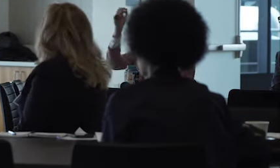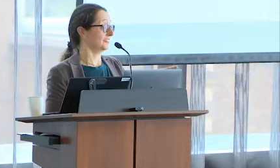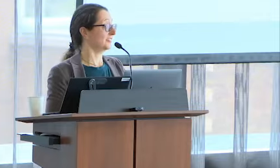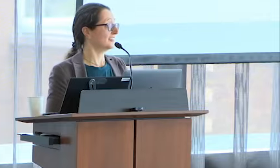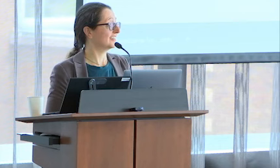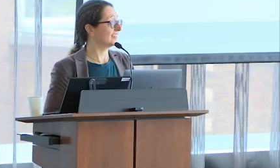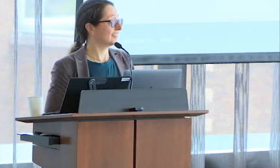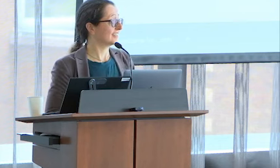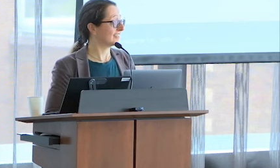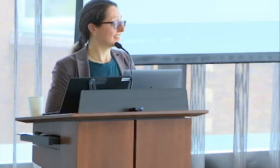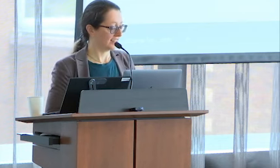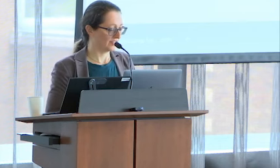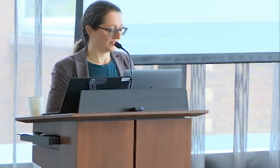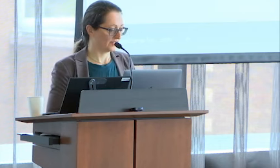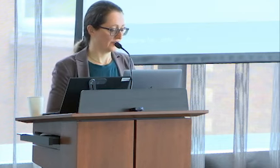Laura?